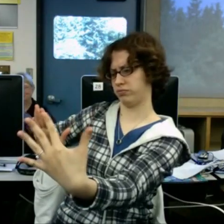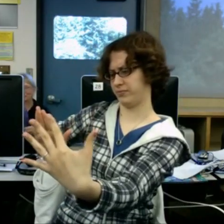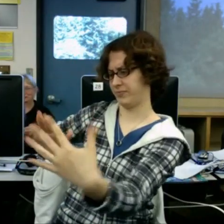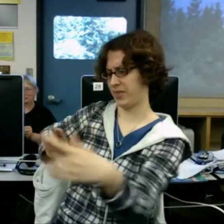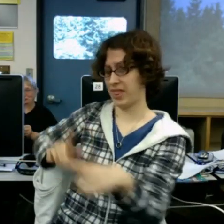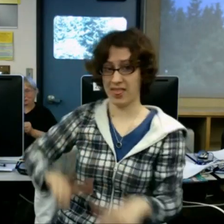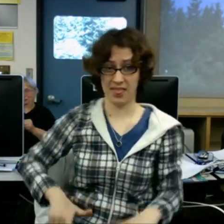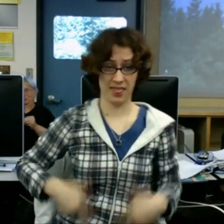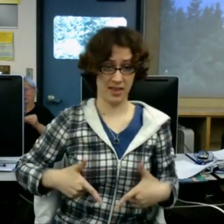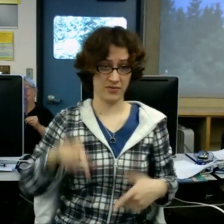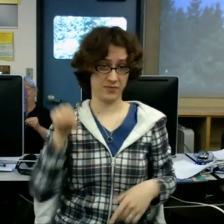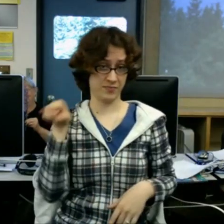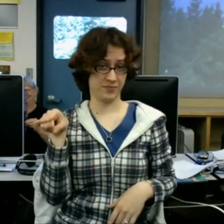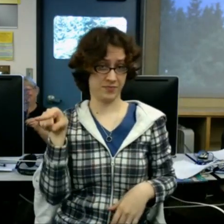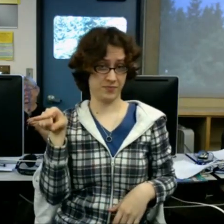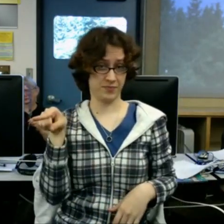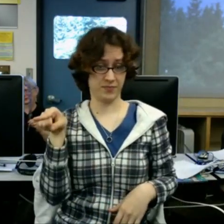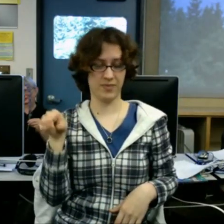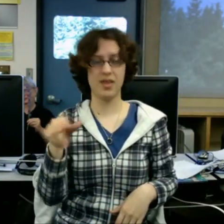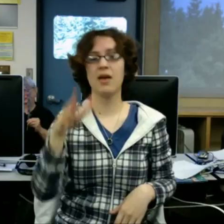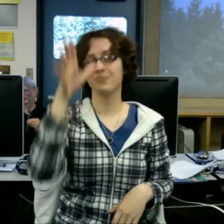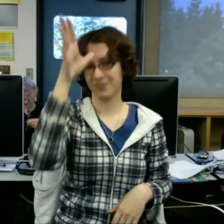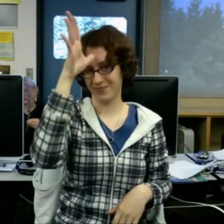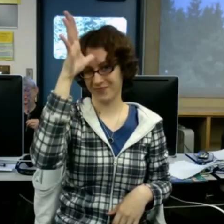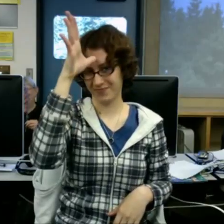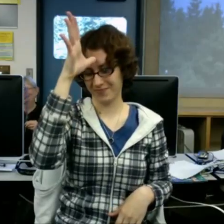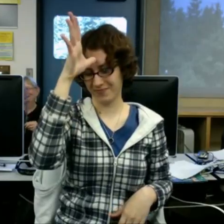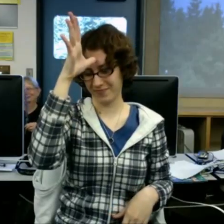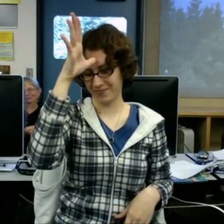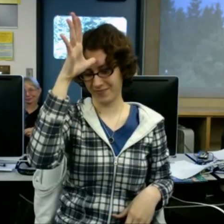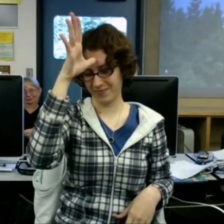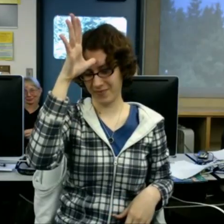house, and a father lived there.